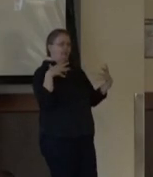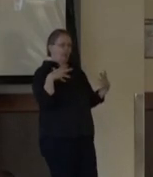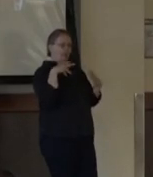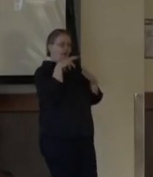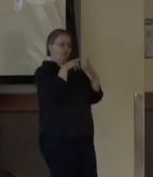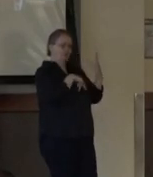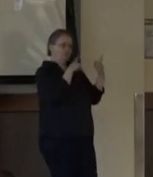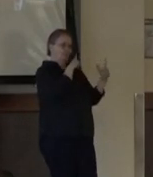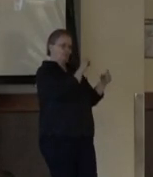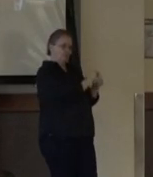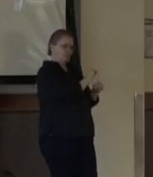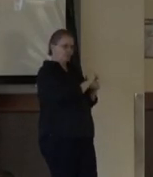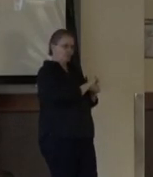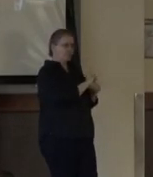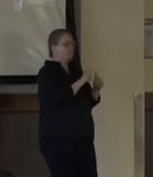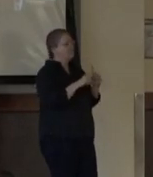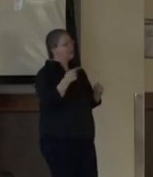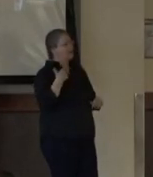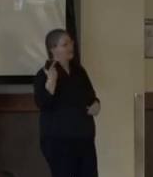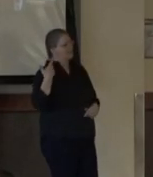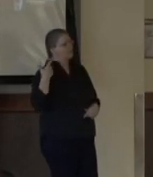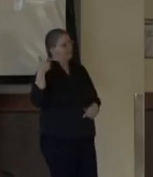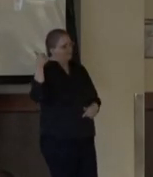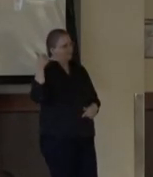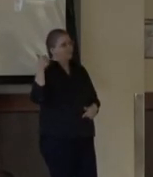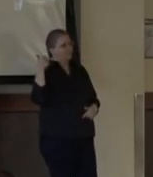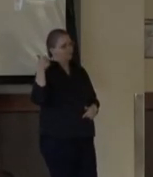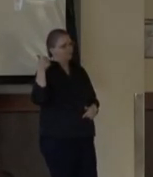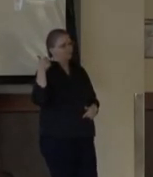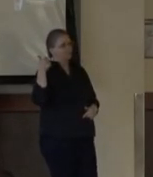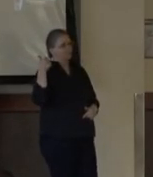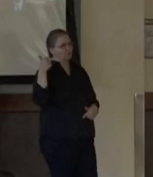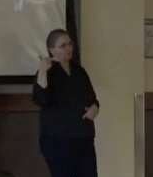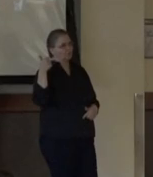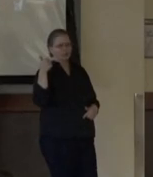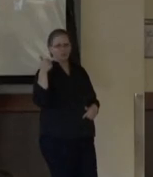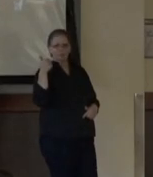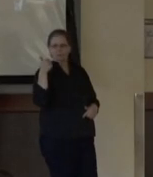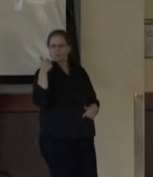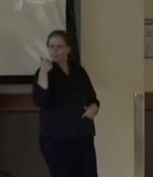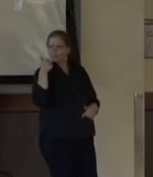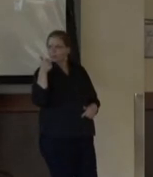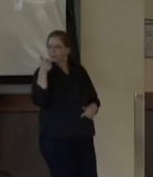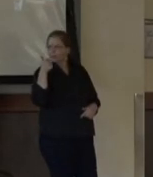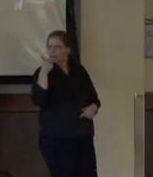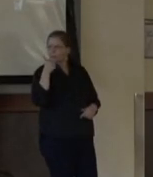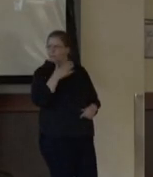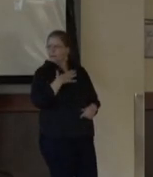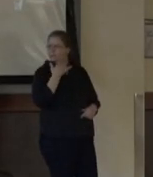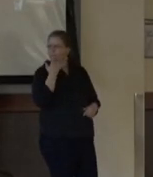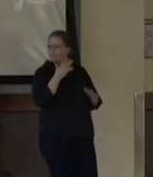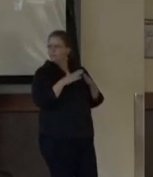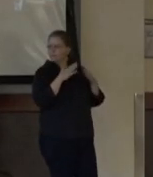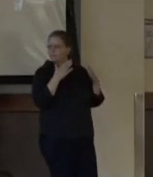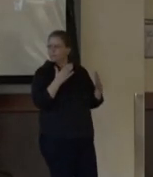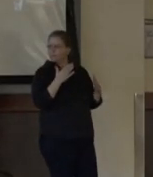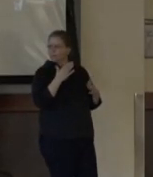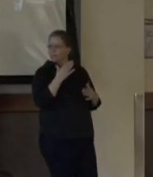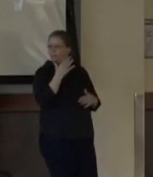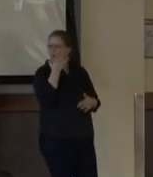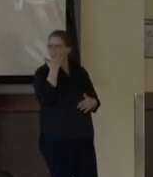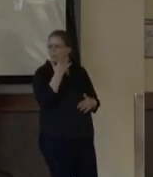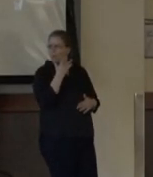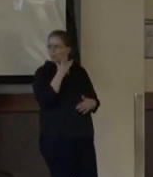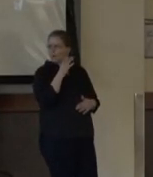for work. But when I was younger, I Know Why the Caged Bird Sings was one of my favorite books by Maya